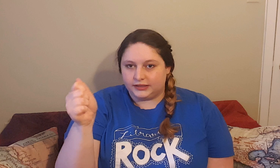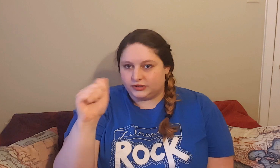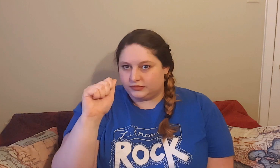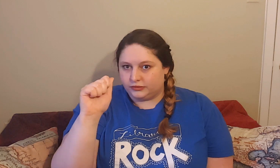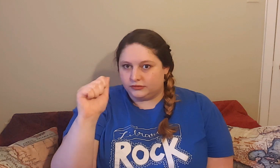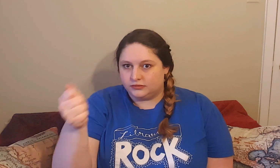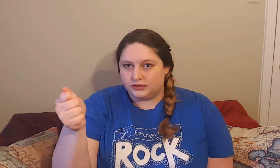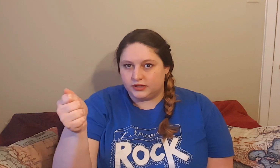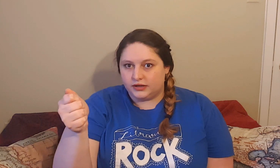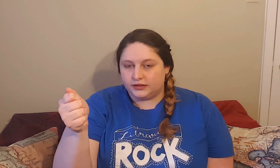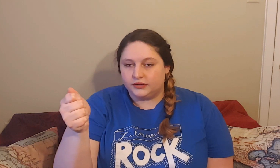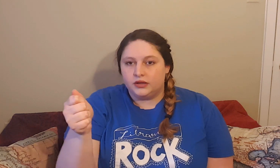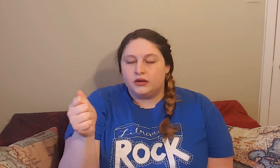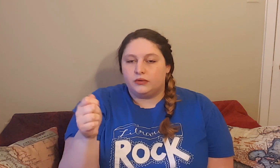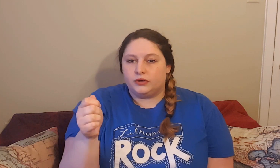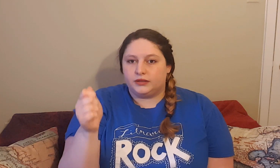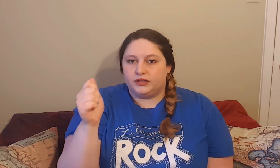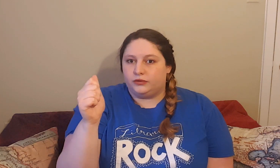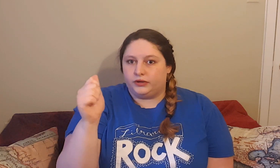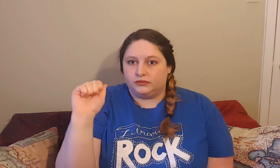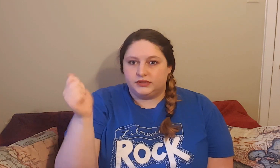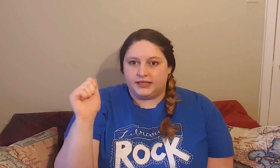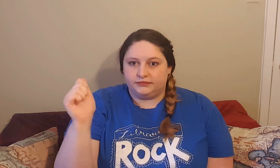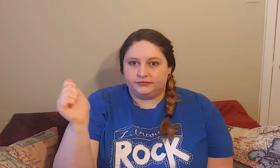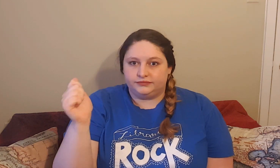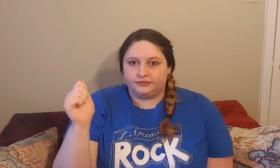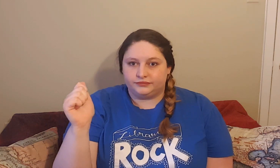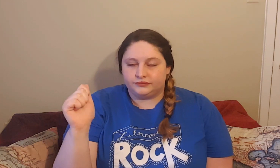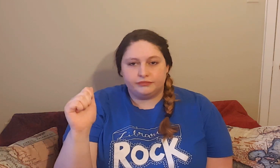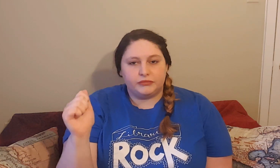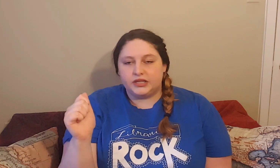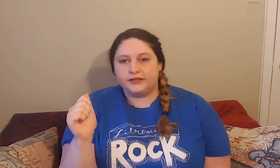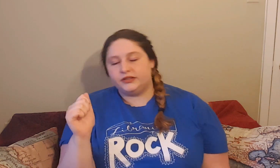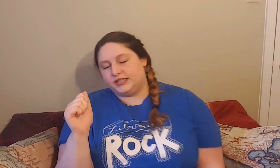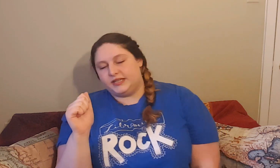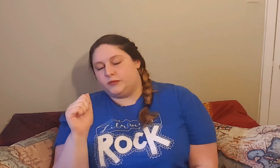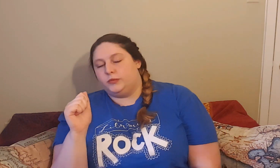just a little knock, or it can be a little wiggle, 10. Either is acceptable.